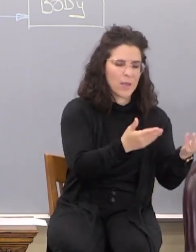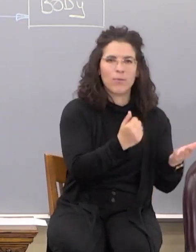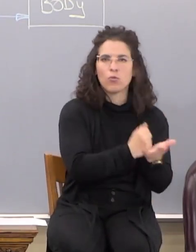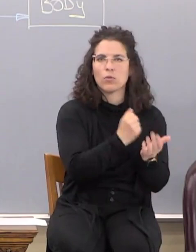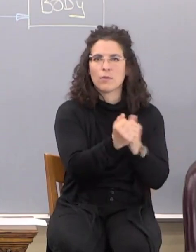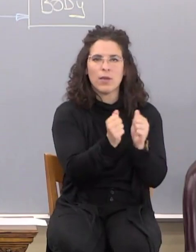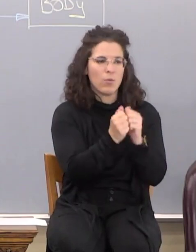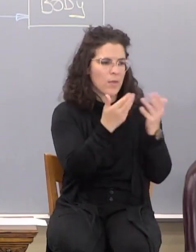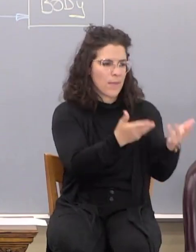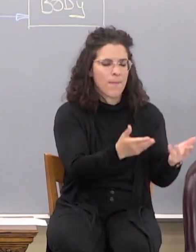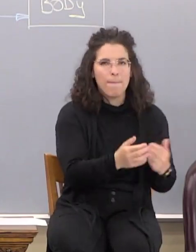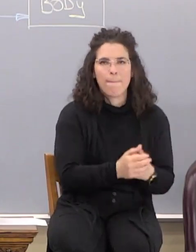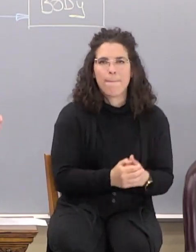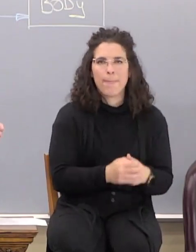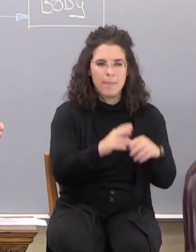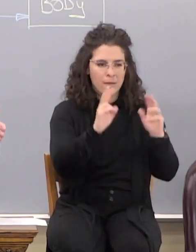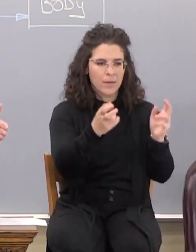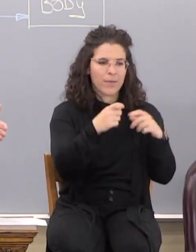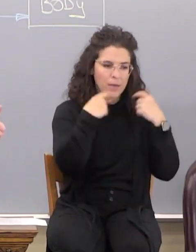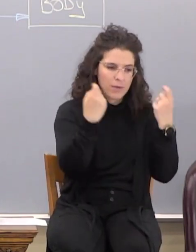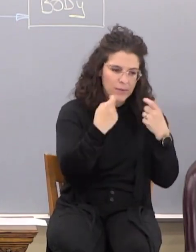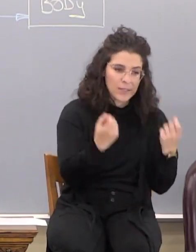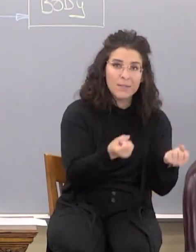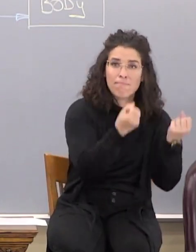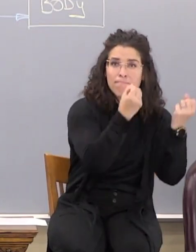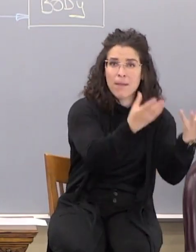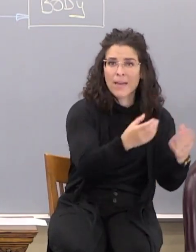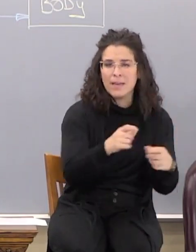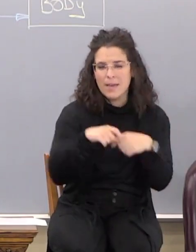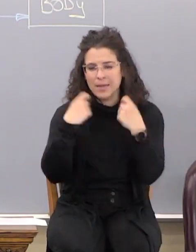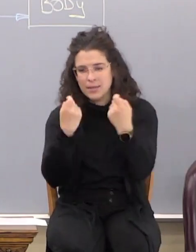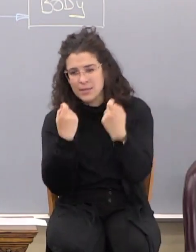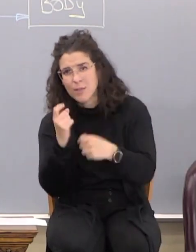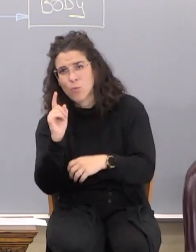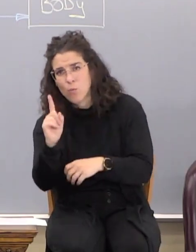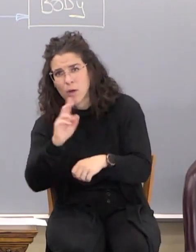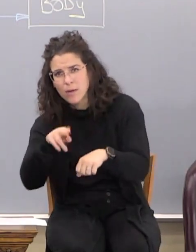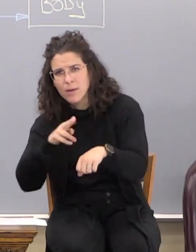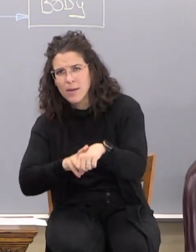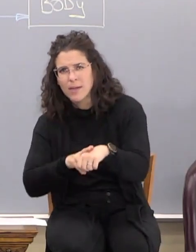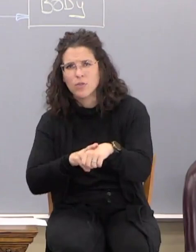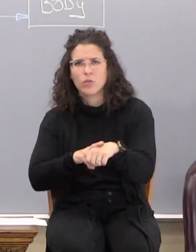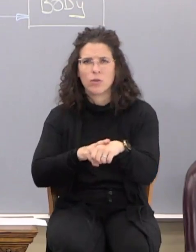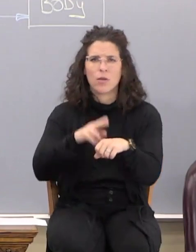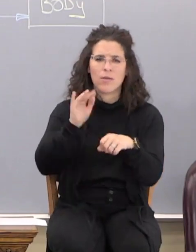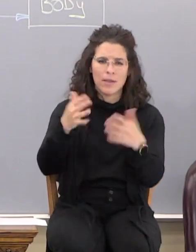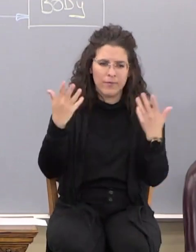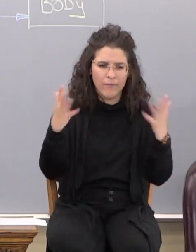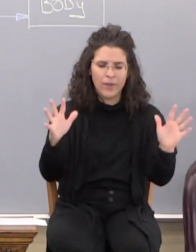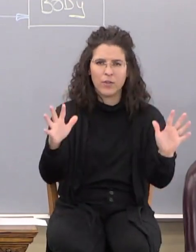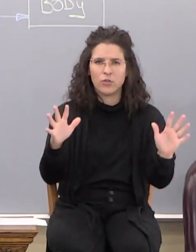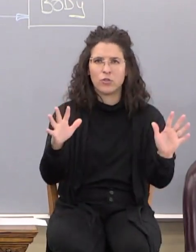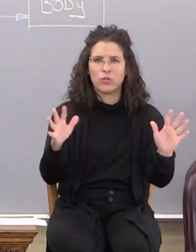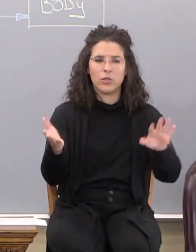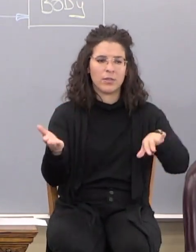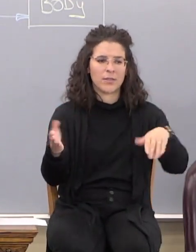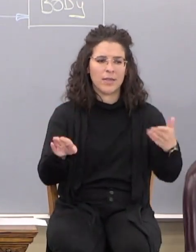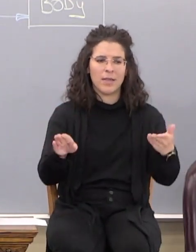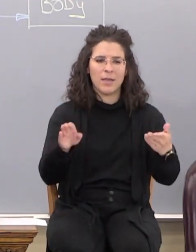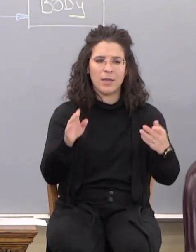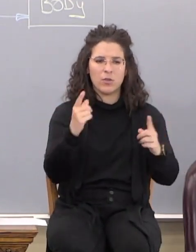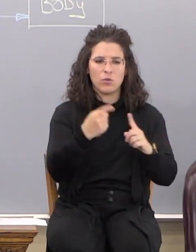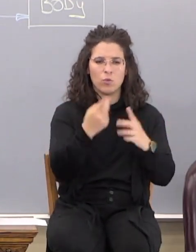him. The issue of sins, plural, and sin nature is settled. You're dead to